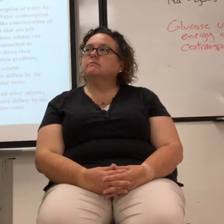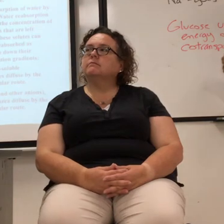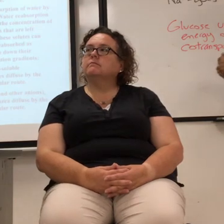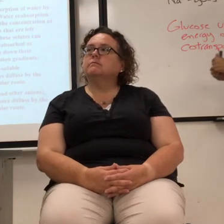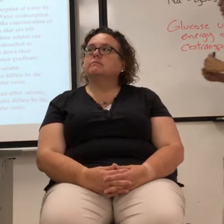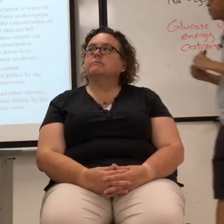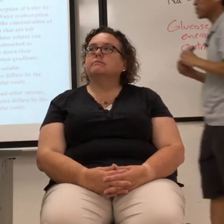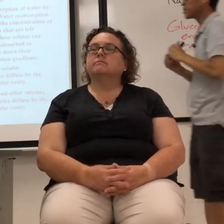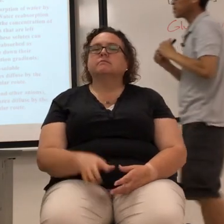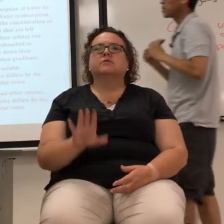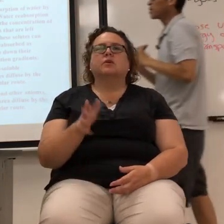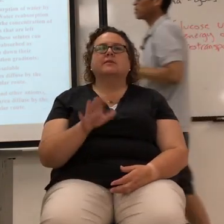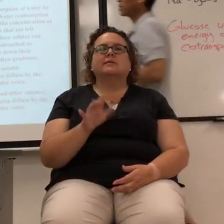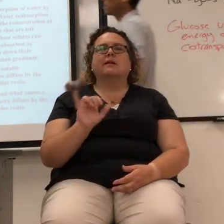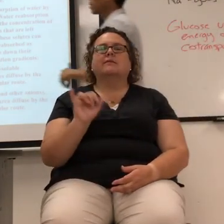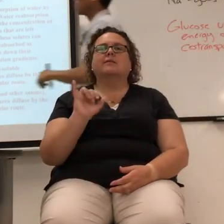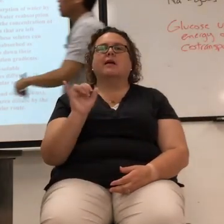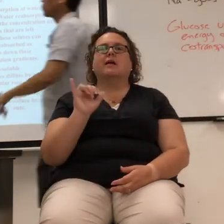So it's kind of like a bonus.